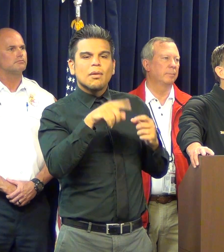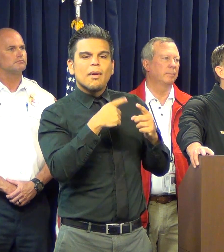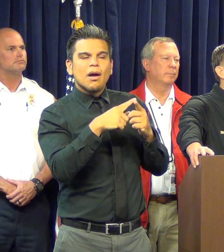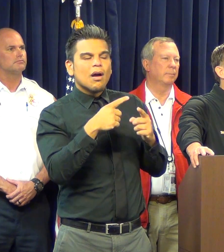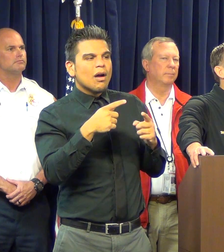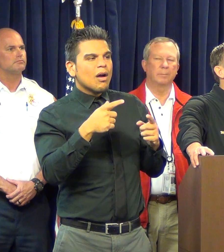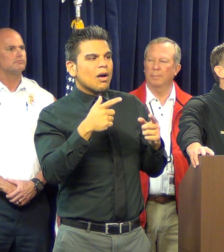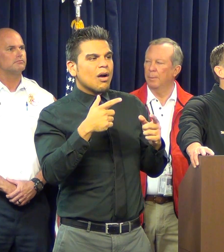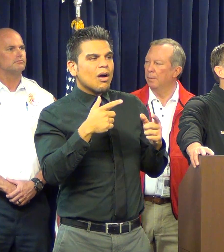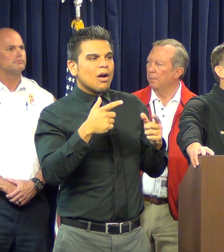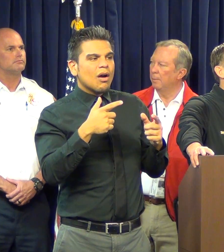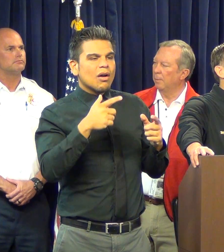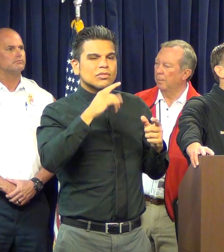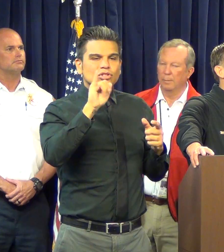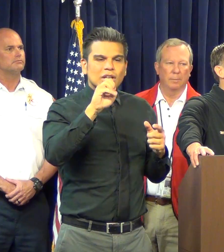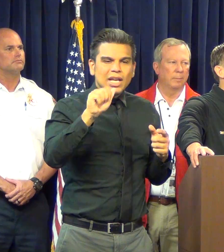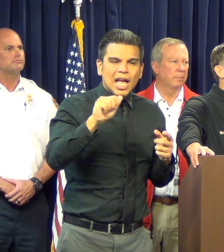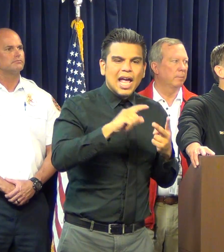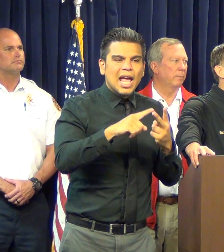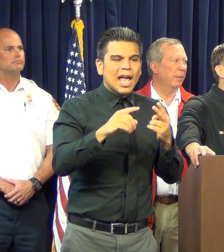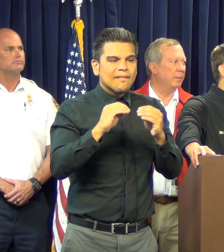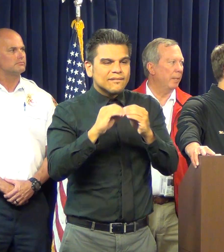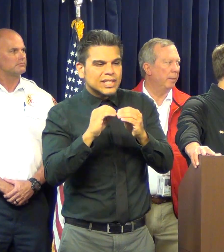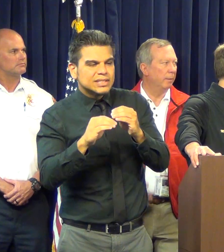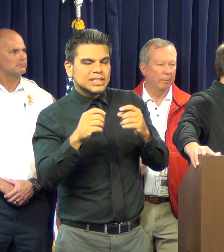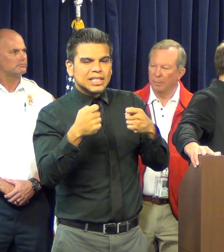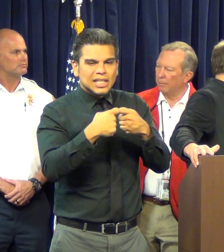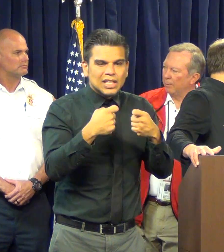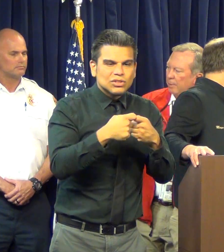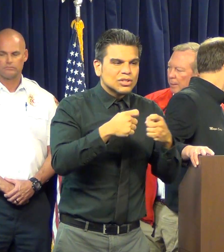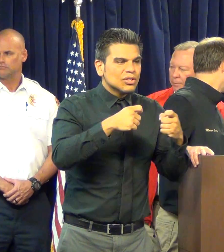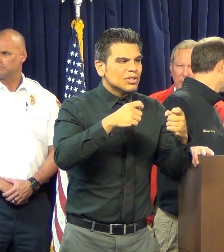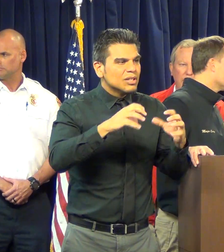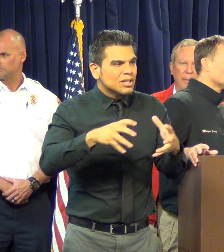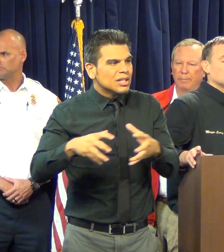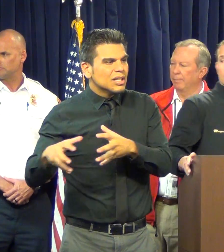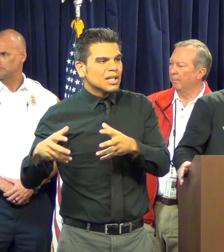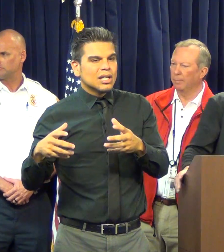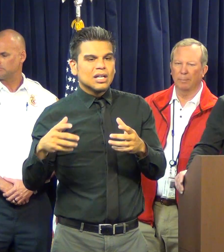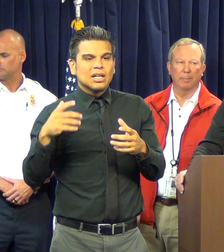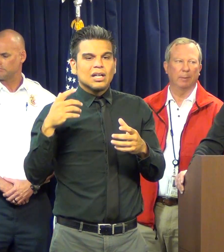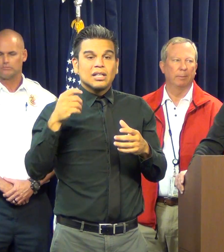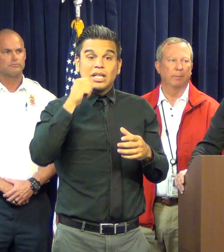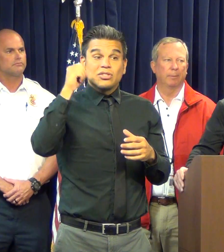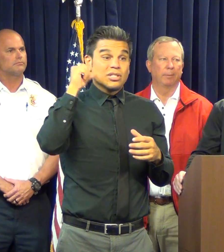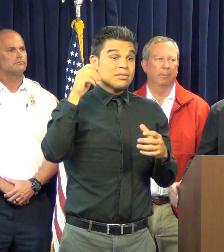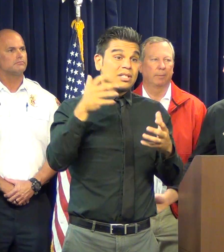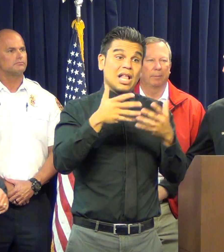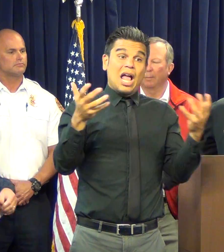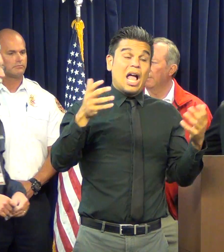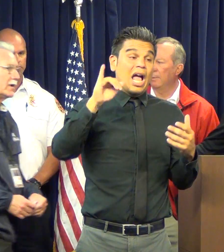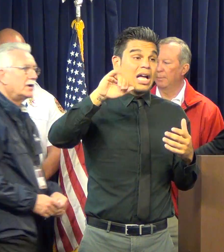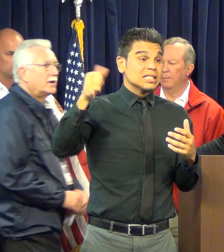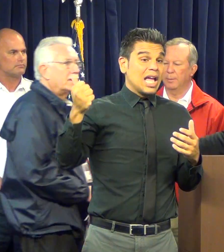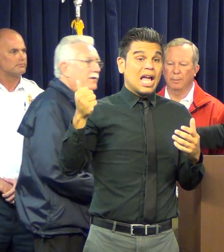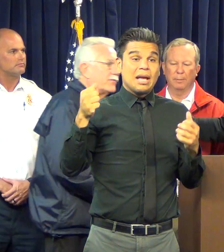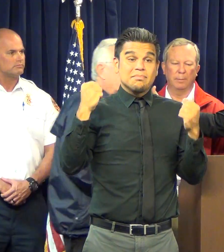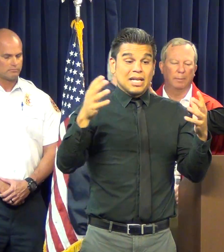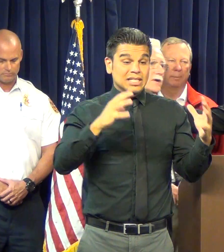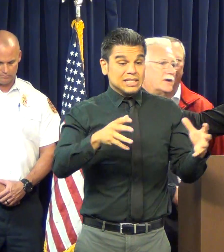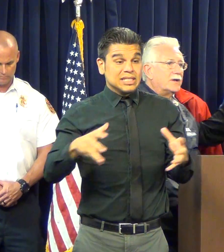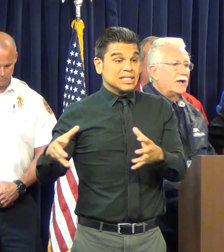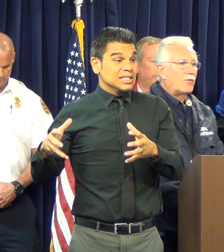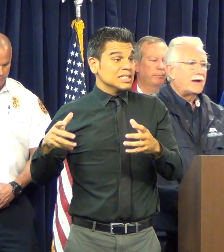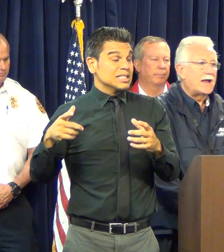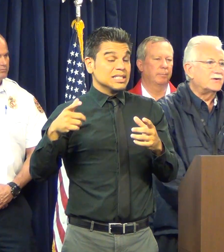electric utility repair crews to get things back? Actually, probably Steve. Yes. Tremendous amount of traffic on I-10 yesterday, crews from all over the country. Sure. We'll have JEA